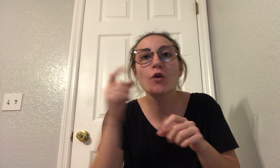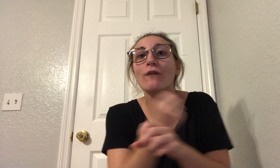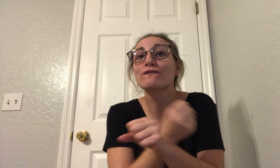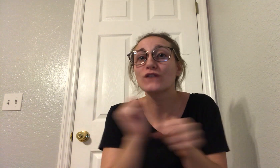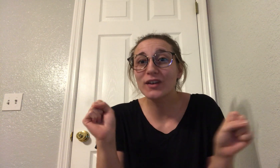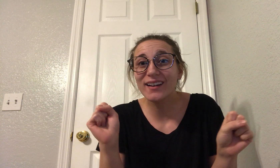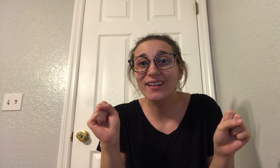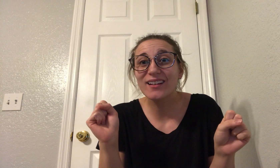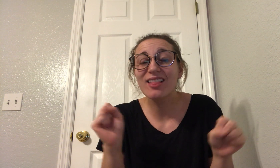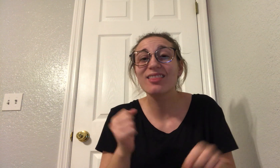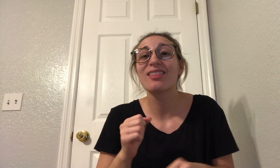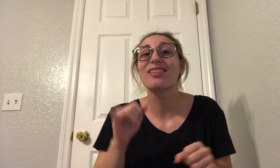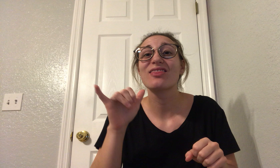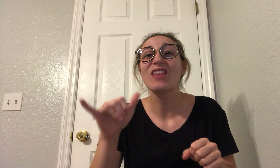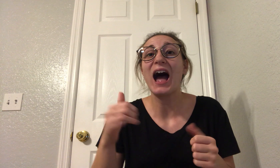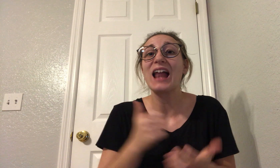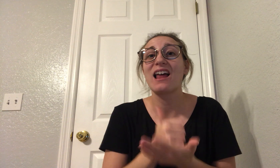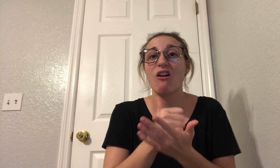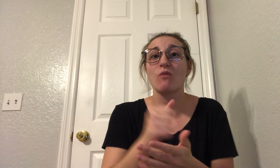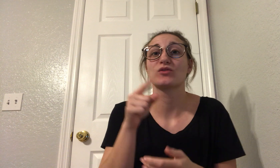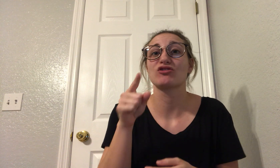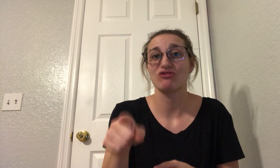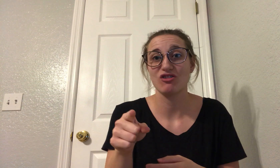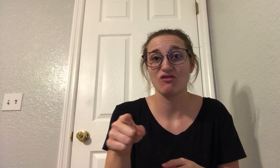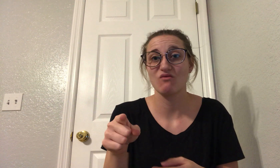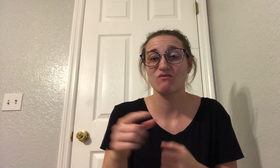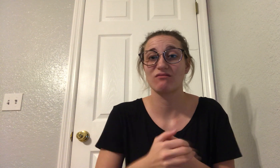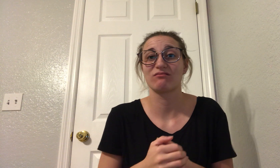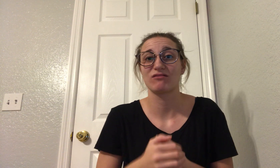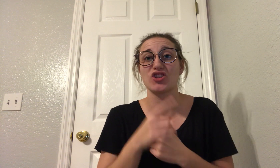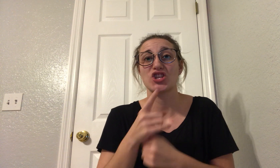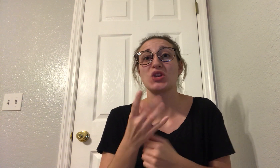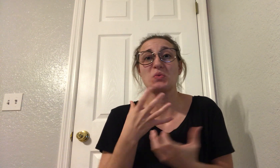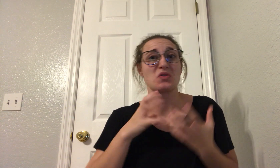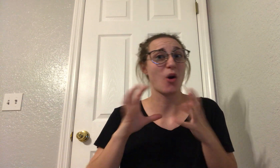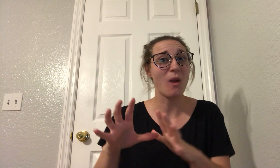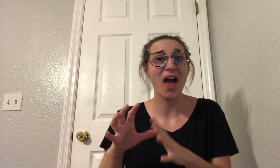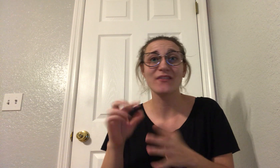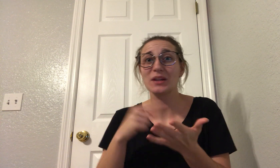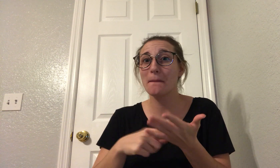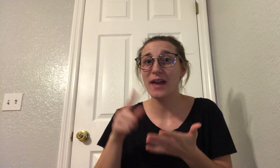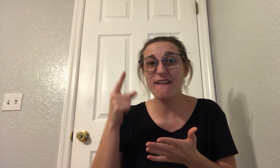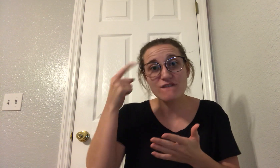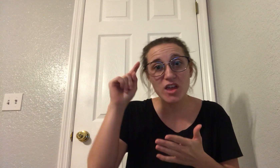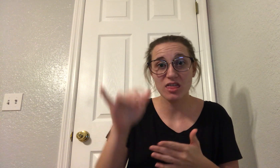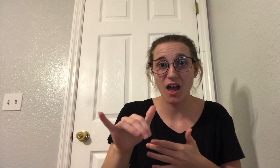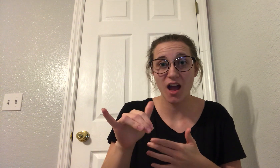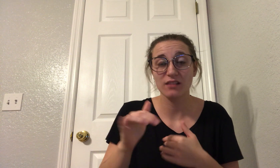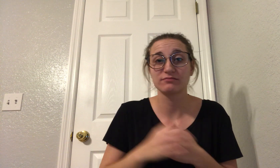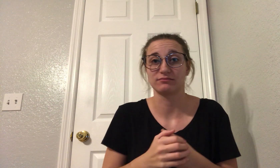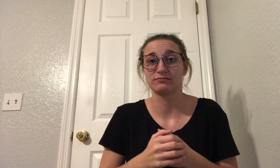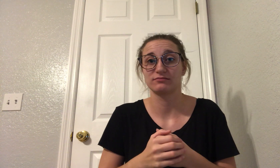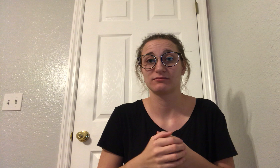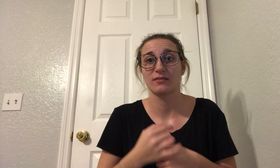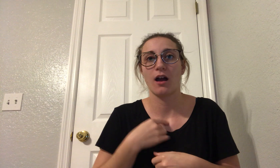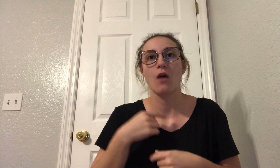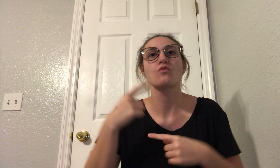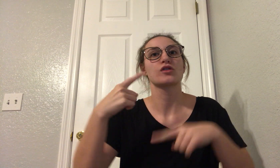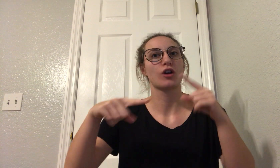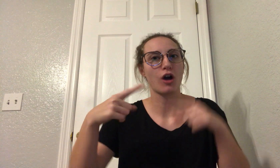You don't have to pay for it. That's incredible. Now, I would argue the ones who ask you to pay are generally, not